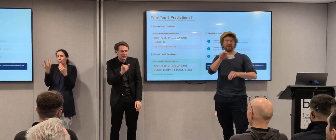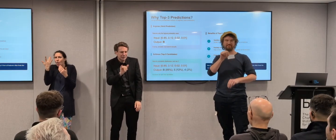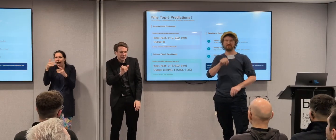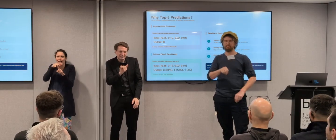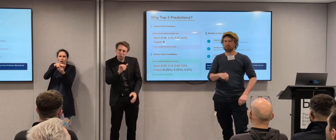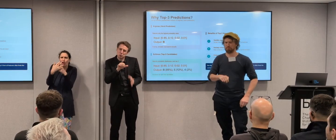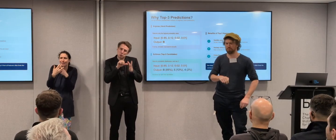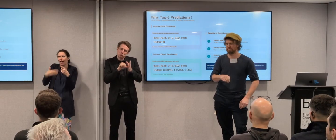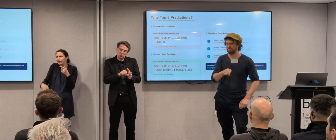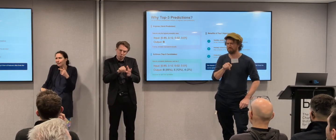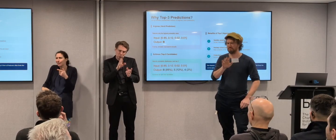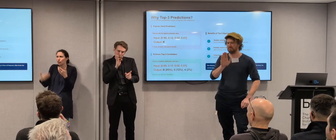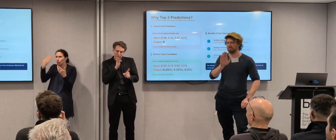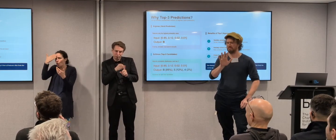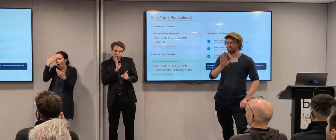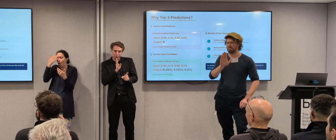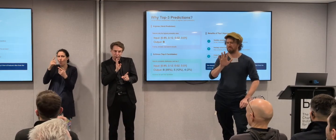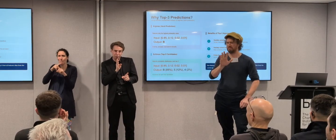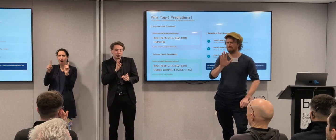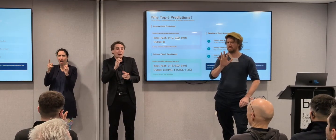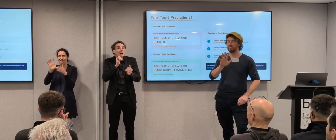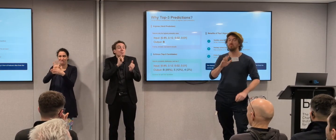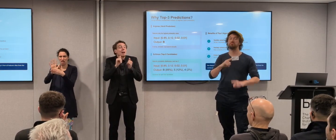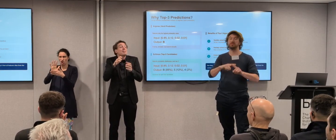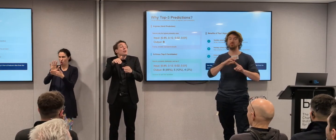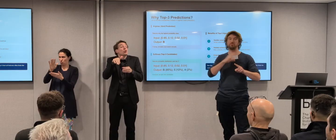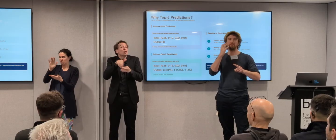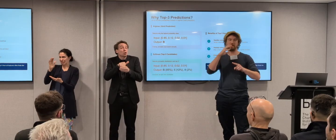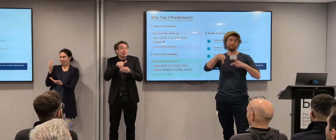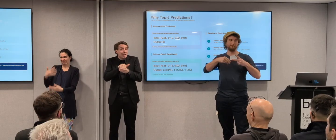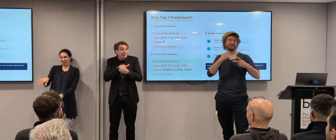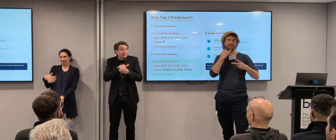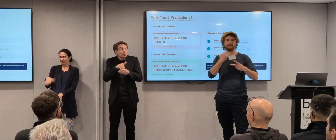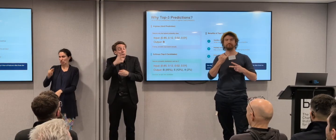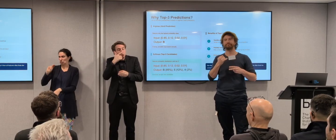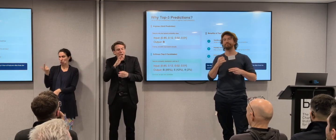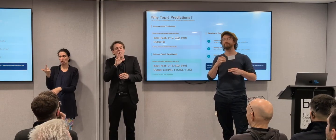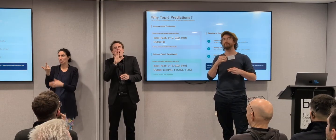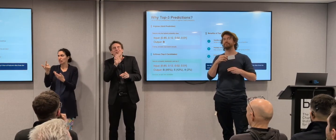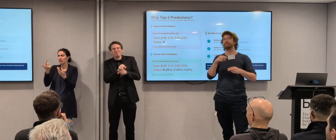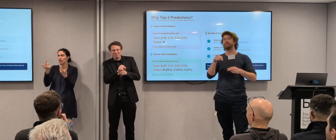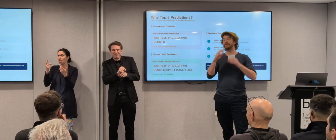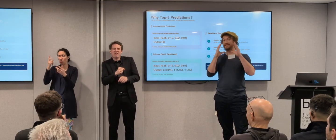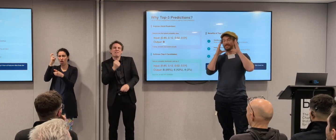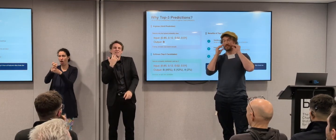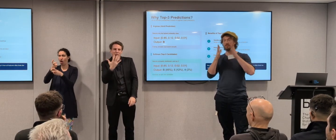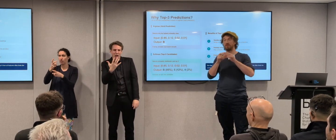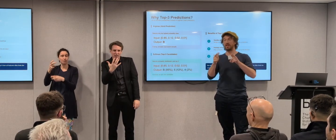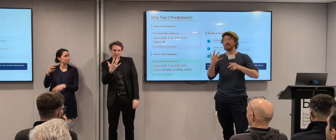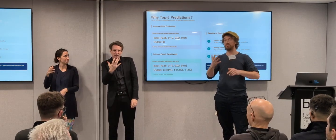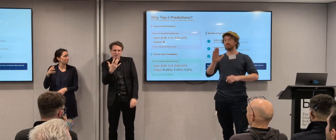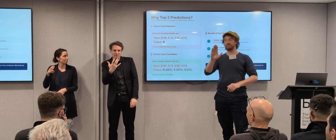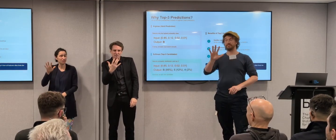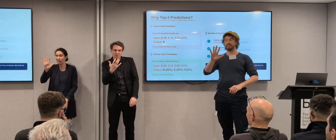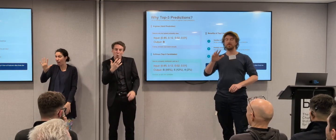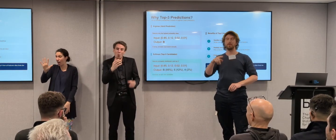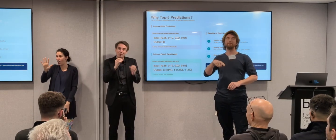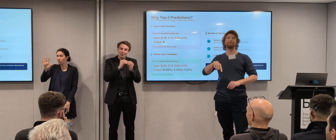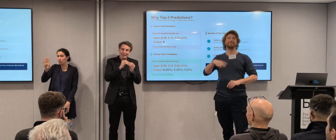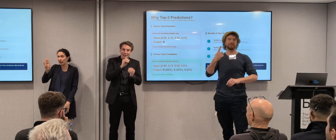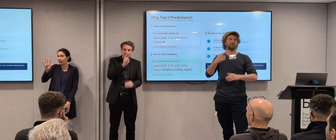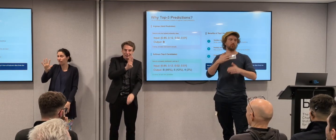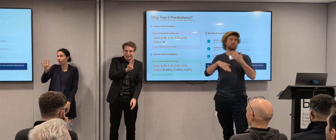of the context, but if the video quality is very low, then it's very hard to distinguish the differences between the 5 hand shape and the B hand